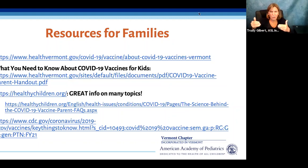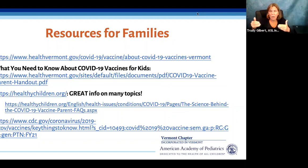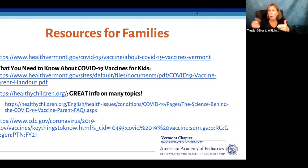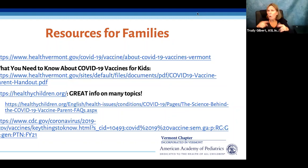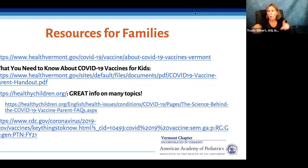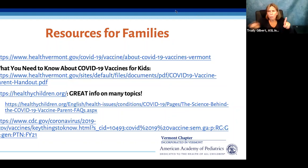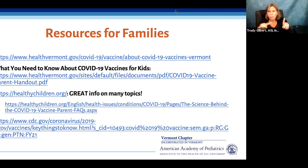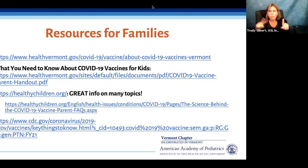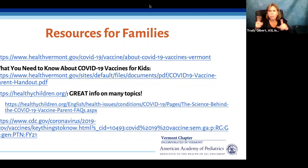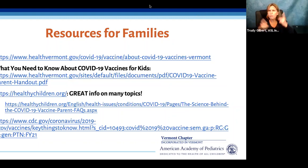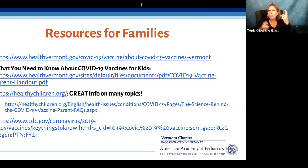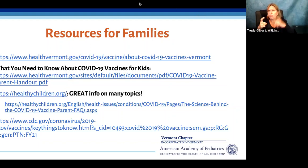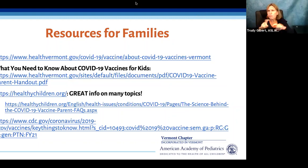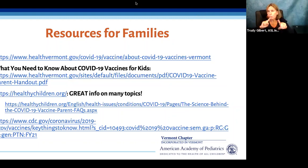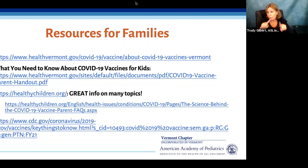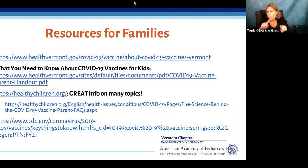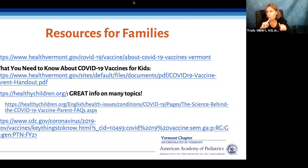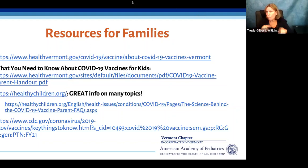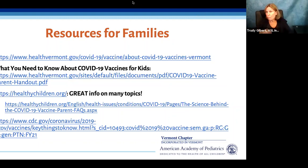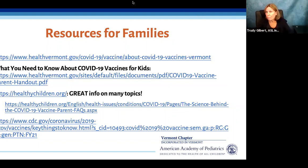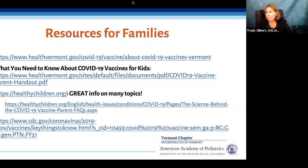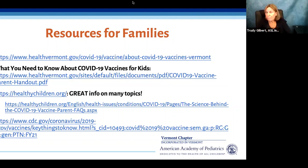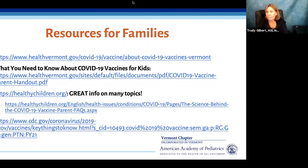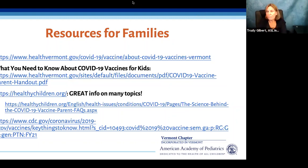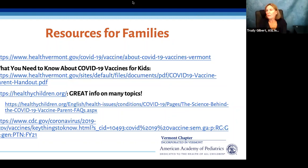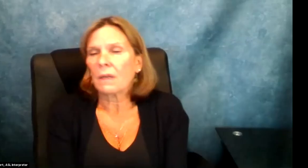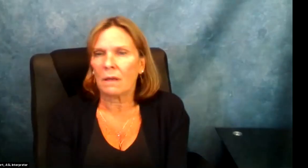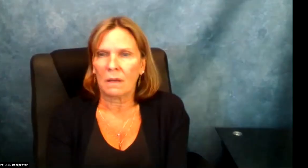question and answer component of our evening.